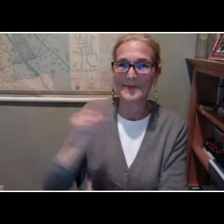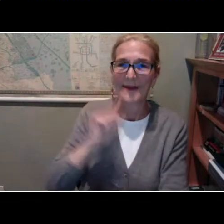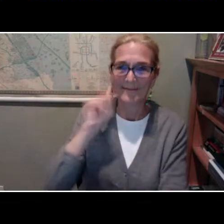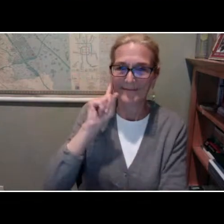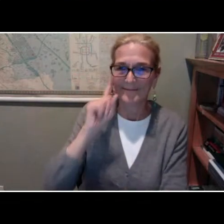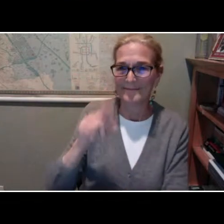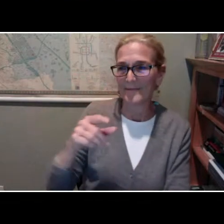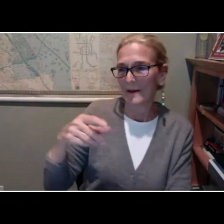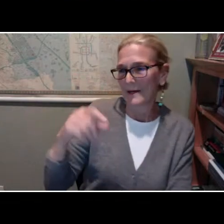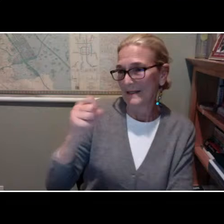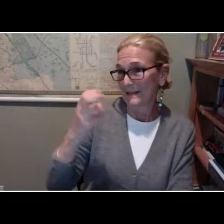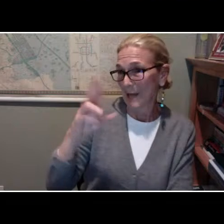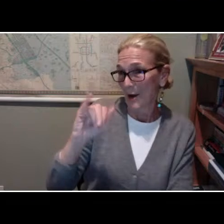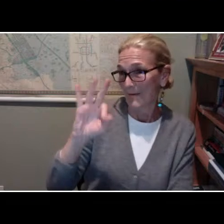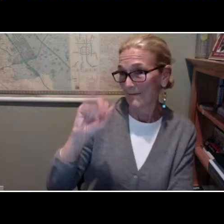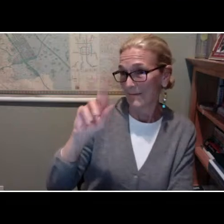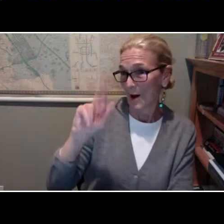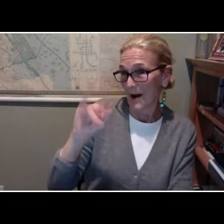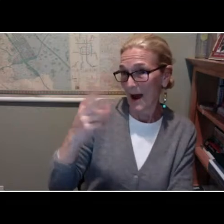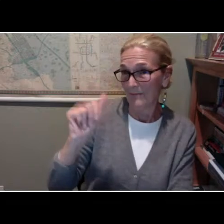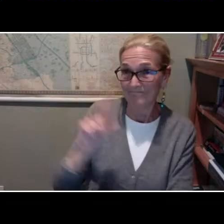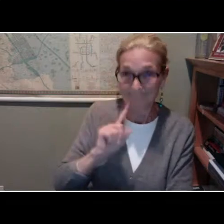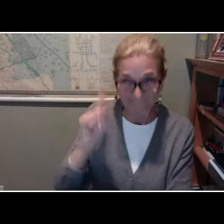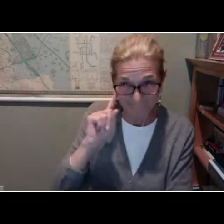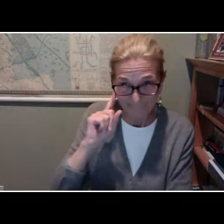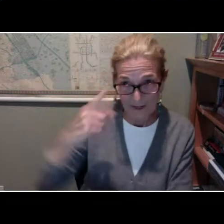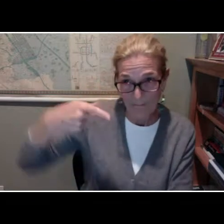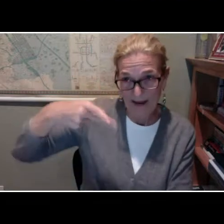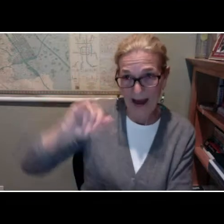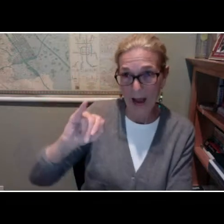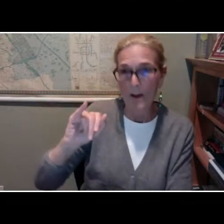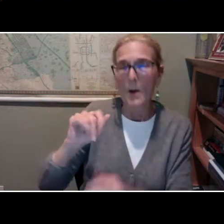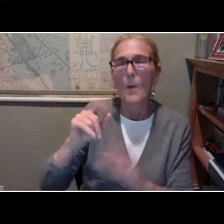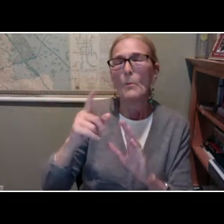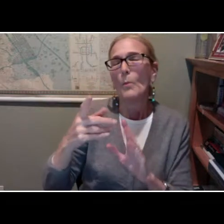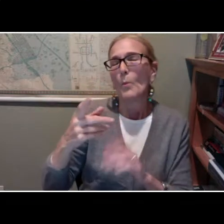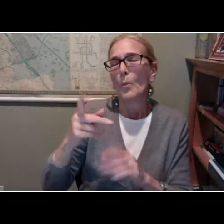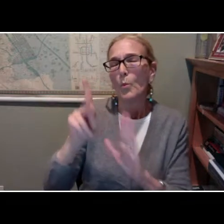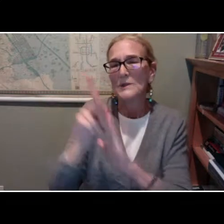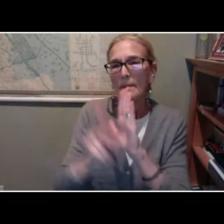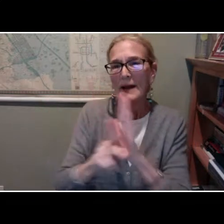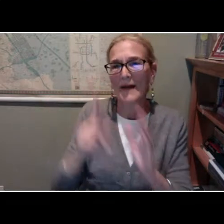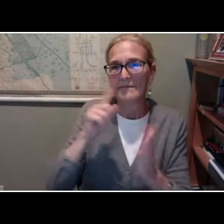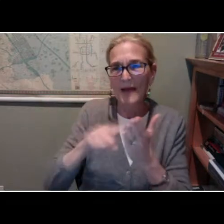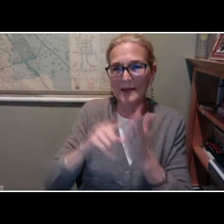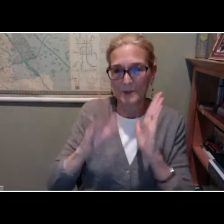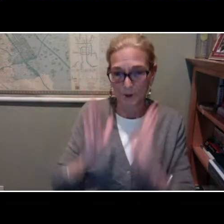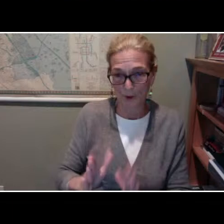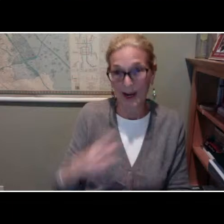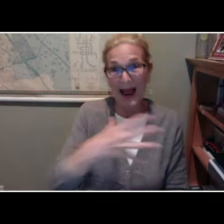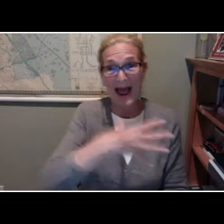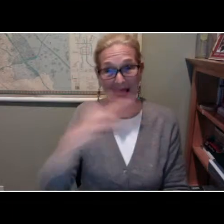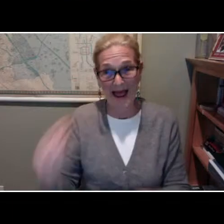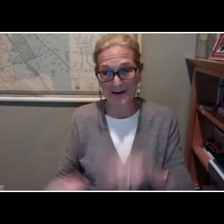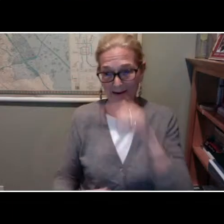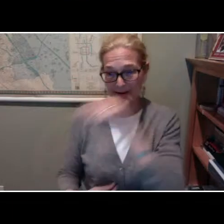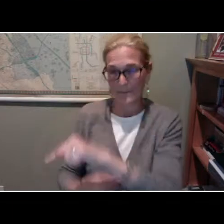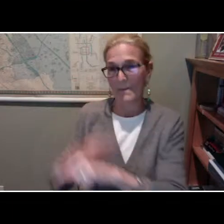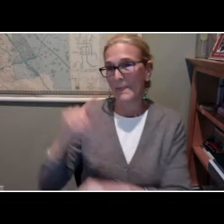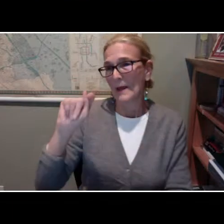Only the box that says Lead K Family Services has a deaf